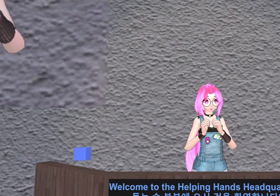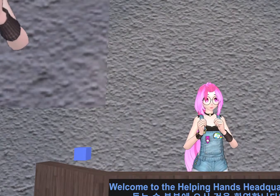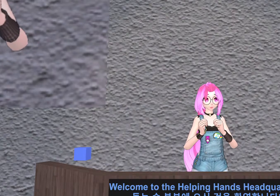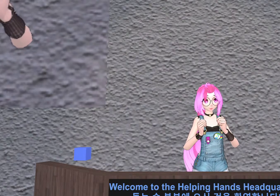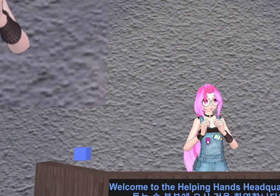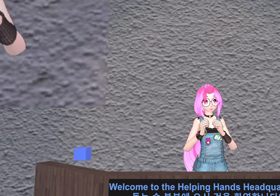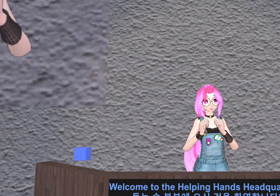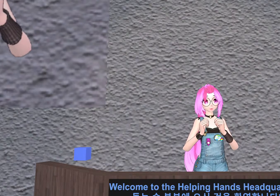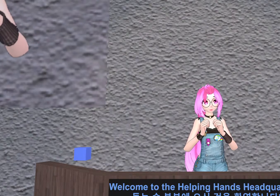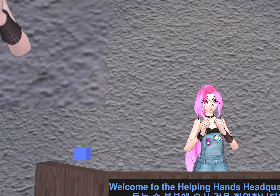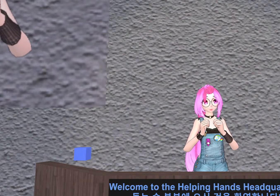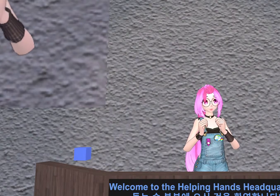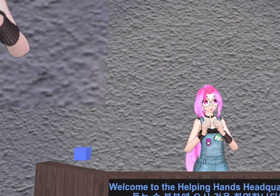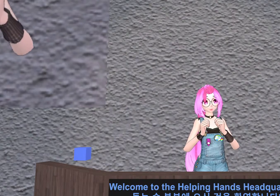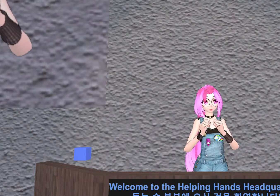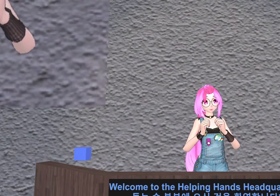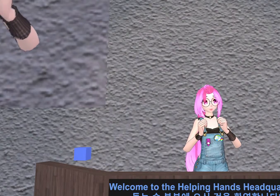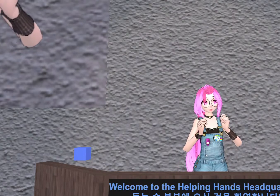More.